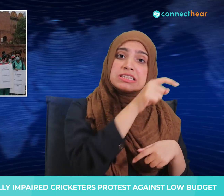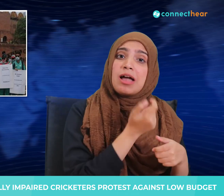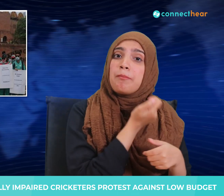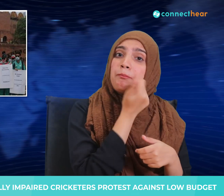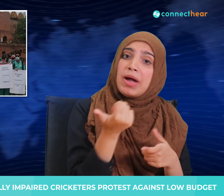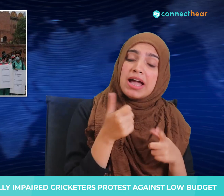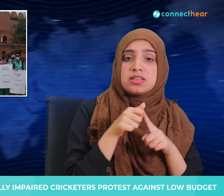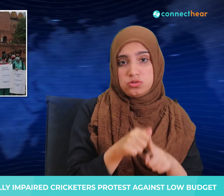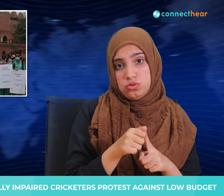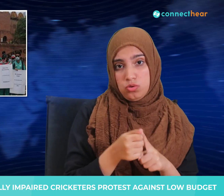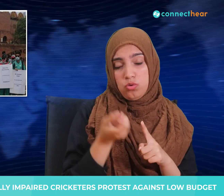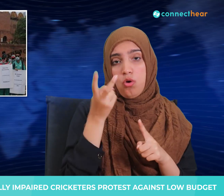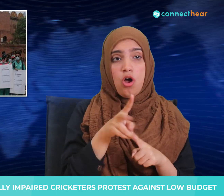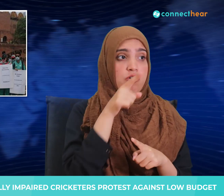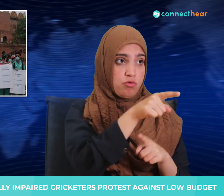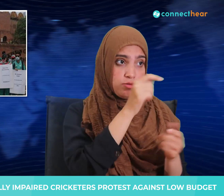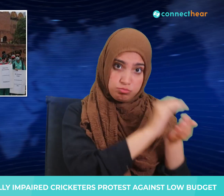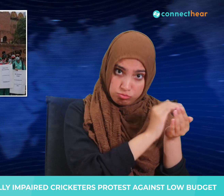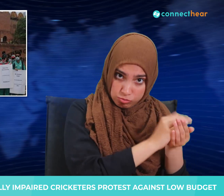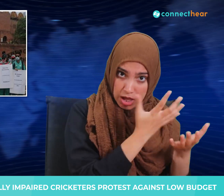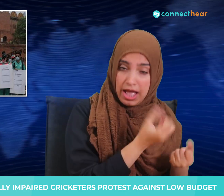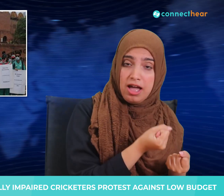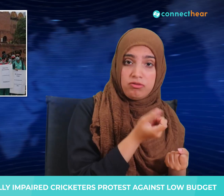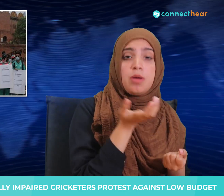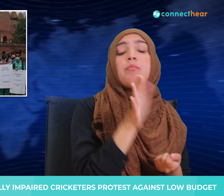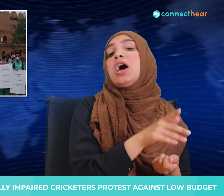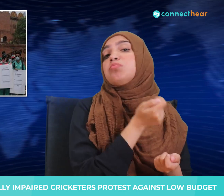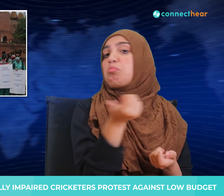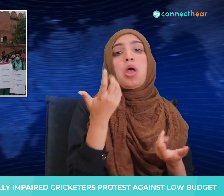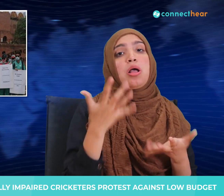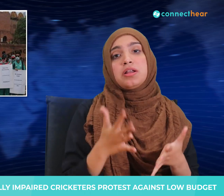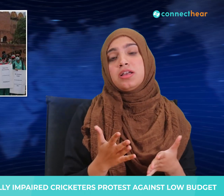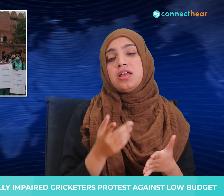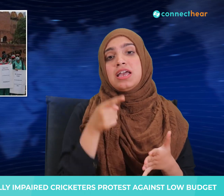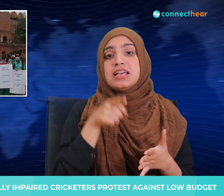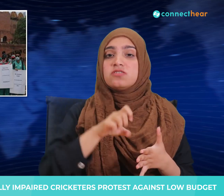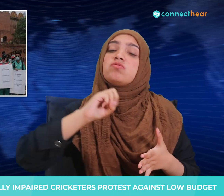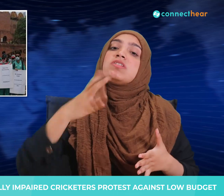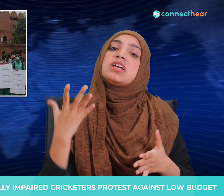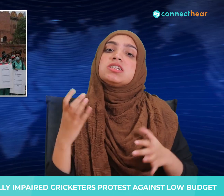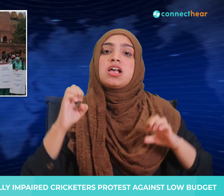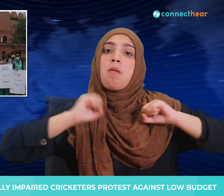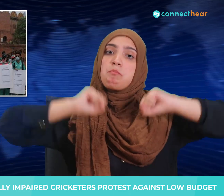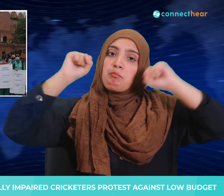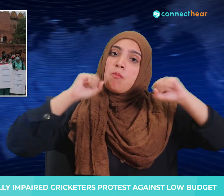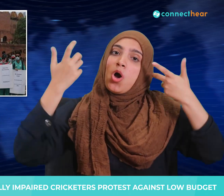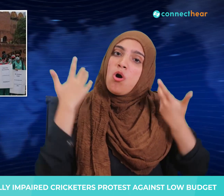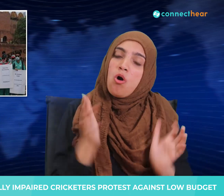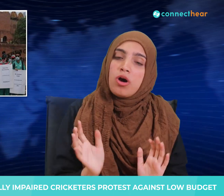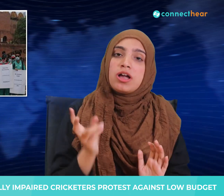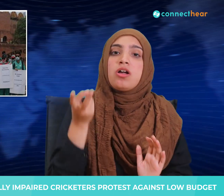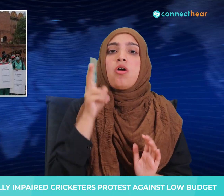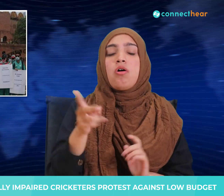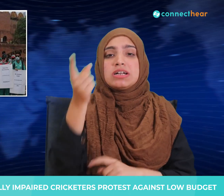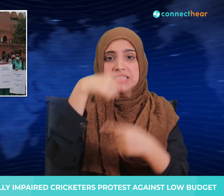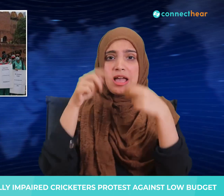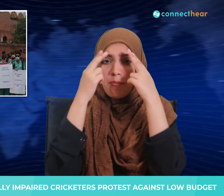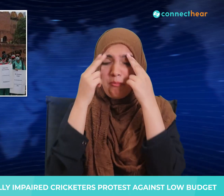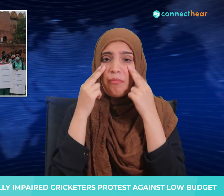The PCB rejected the demand of the Blind Cricket Council. The protesters, however, called off their protest